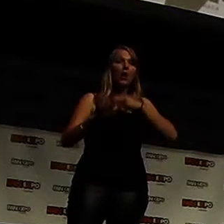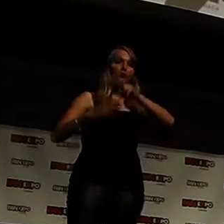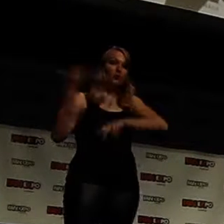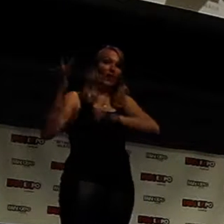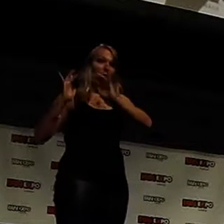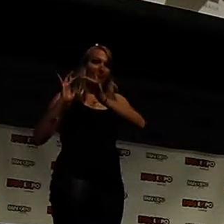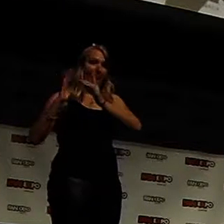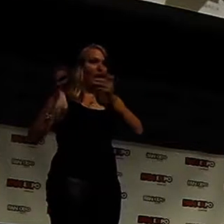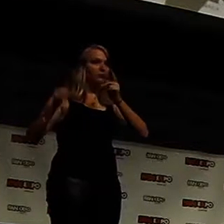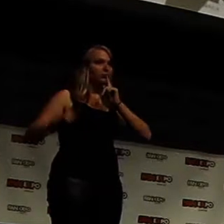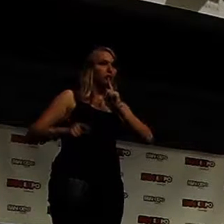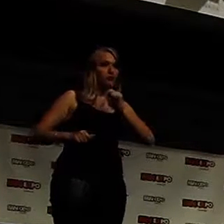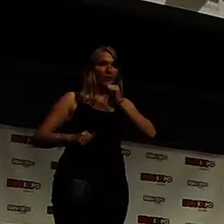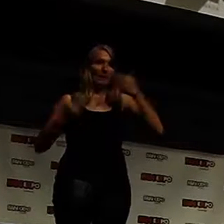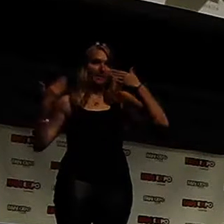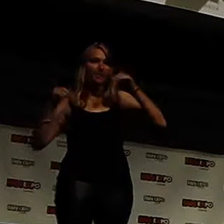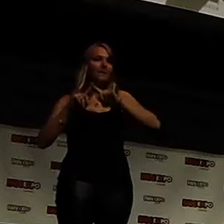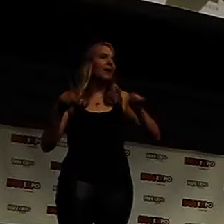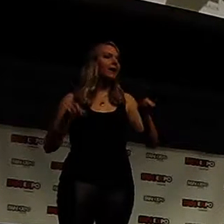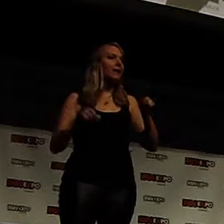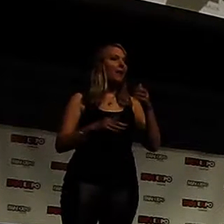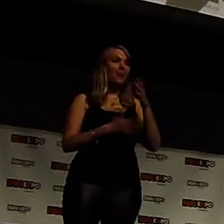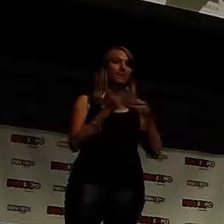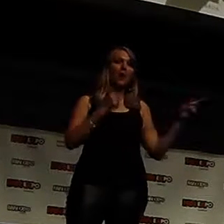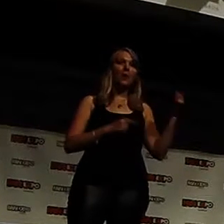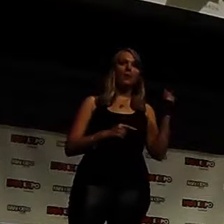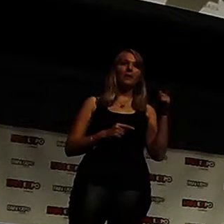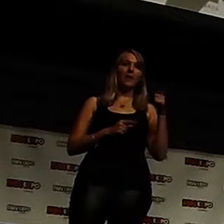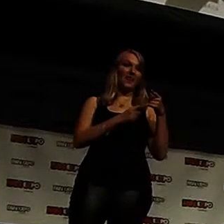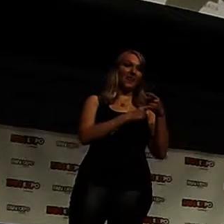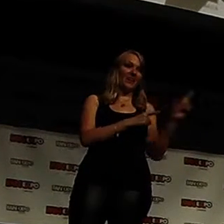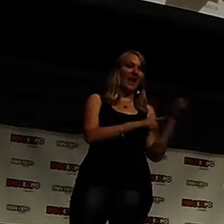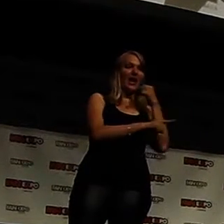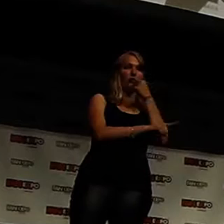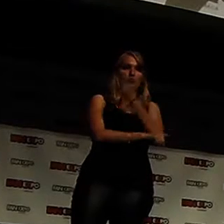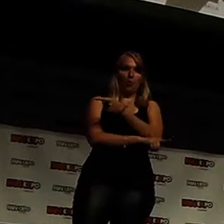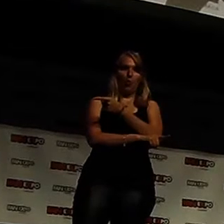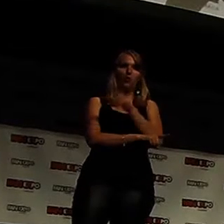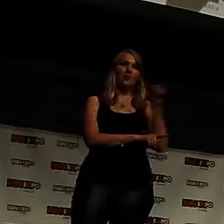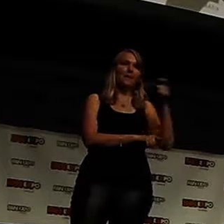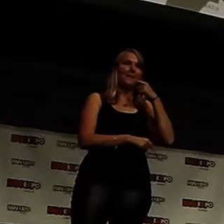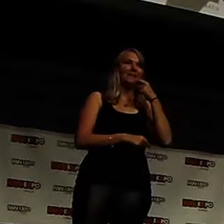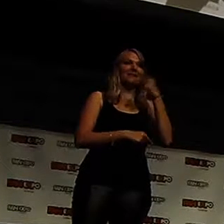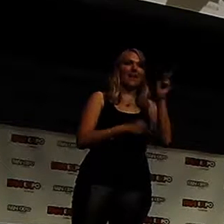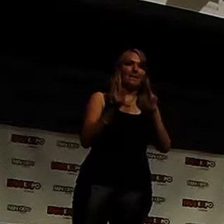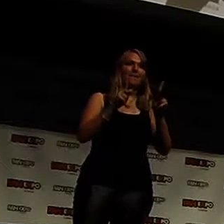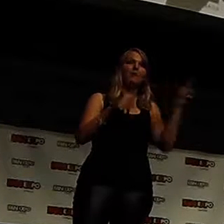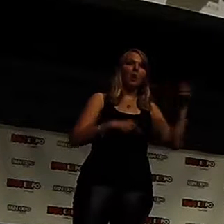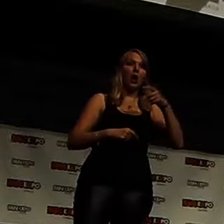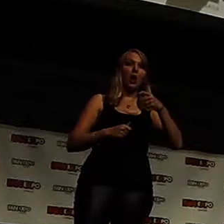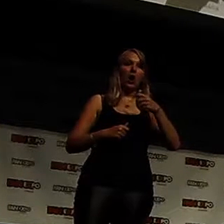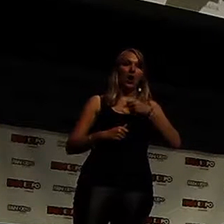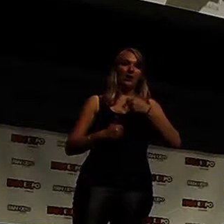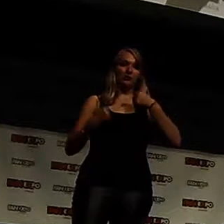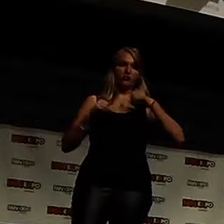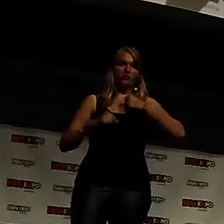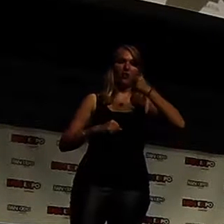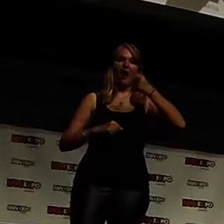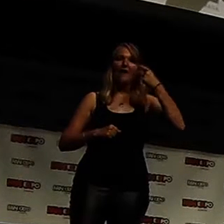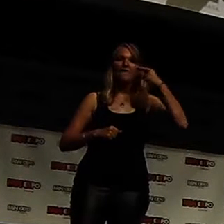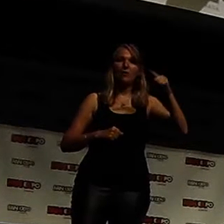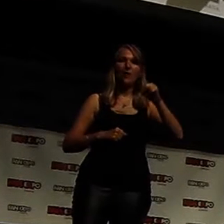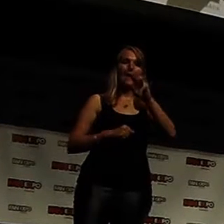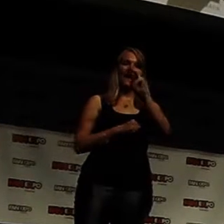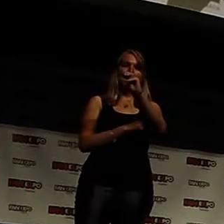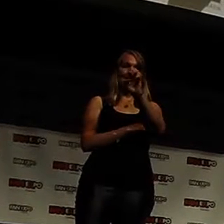that the part that they told you to tell people you were auditioning for was for a production called Men in Waves.